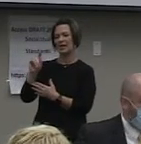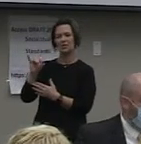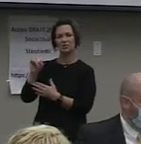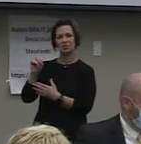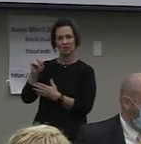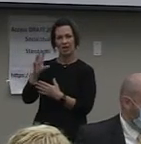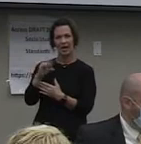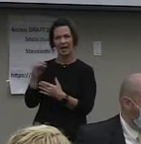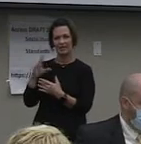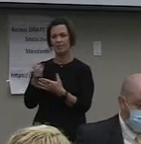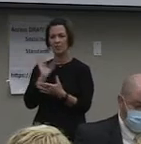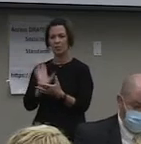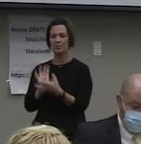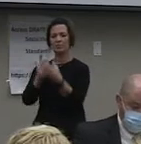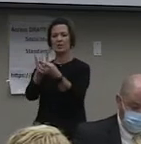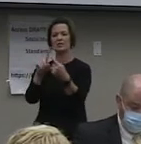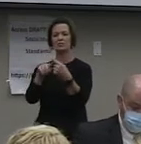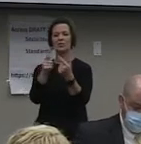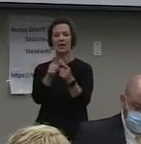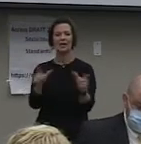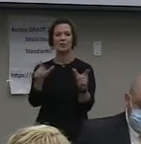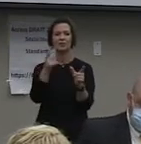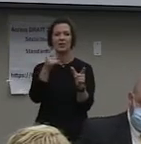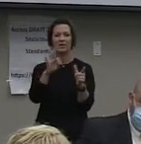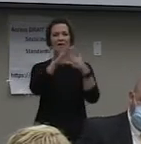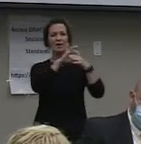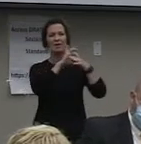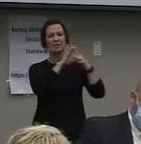to the language of the content standards.